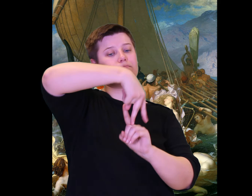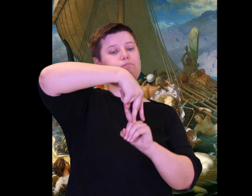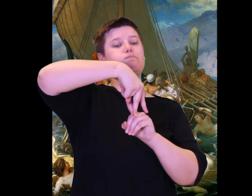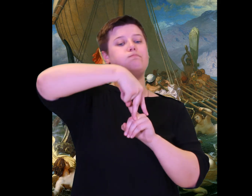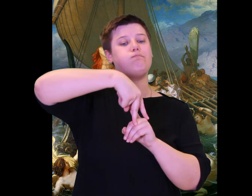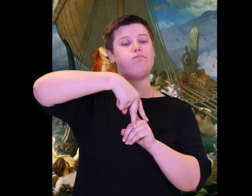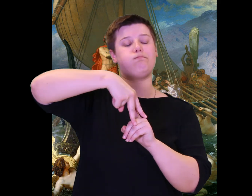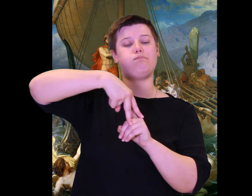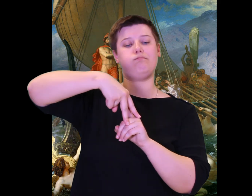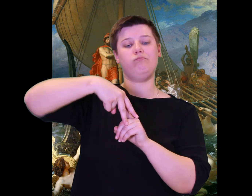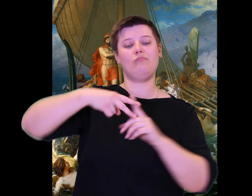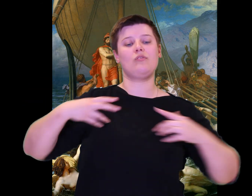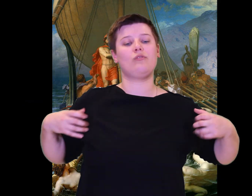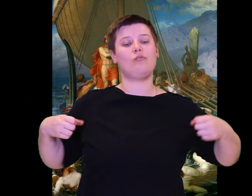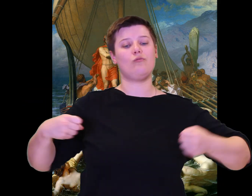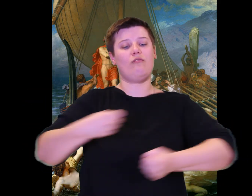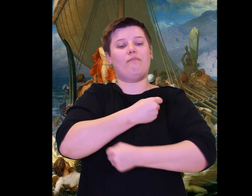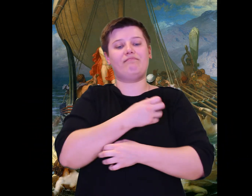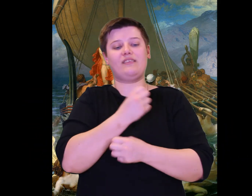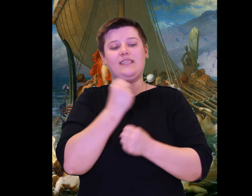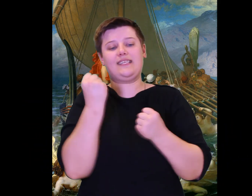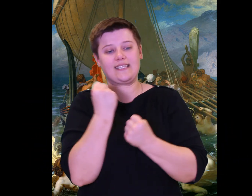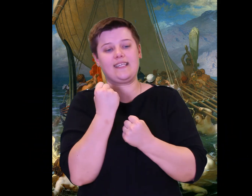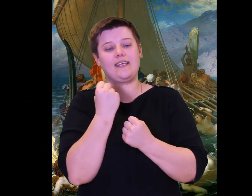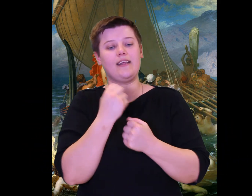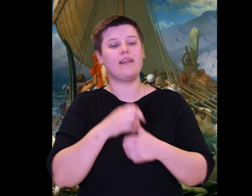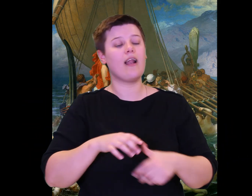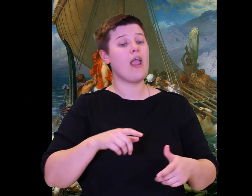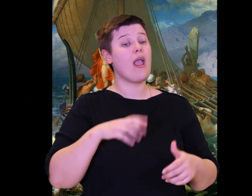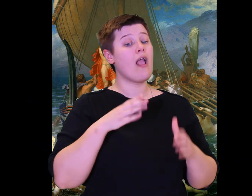listen, and I will give you good instructions."